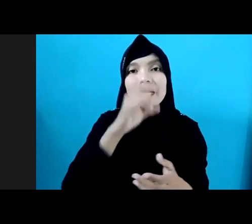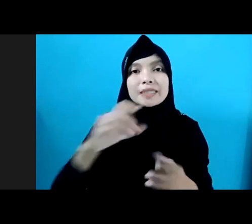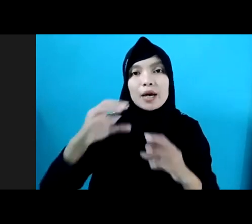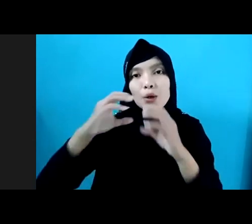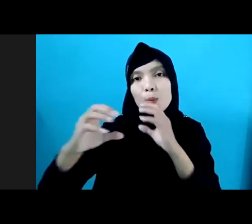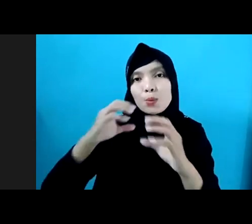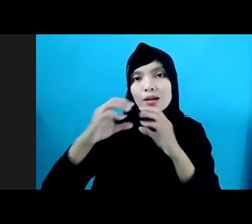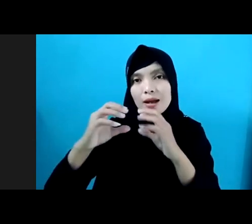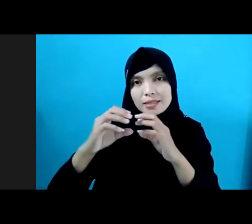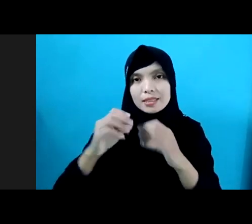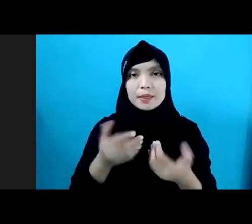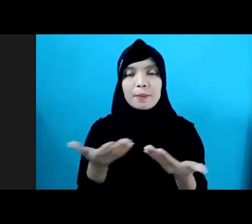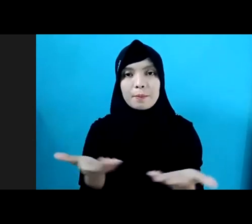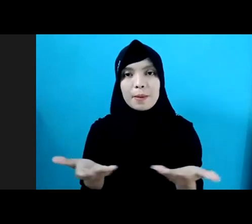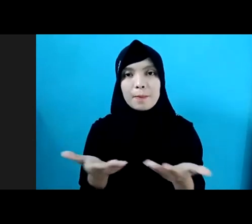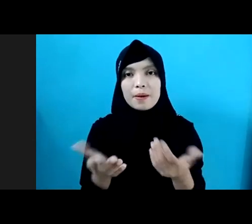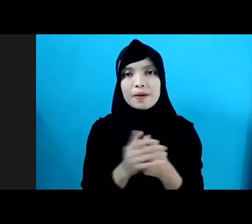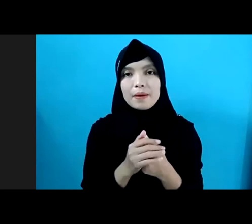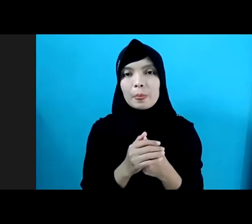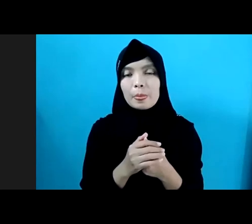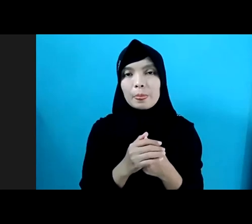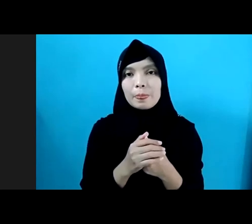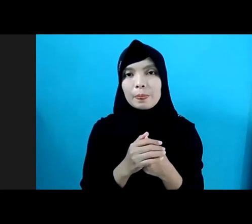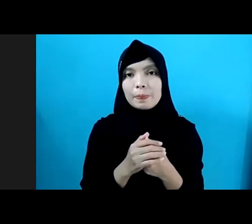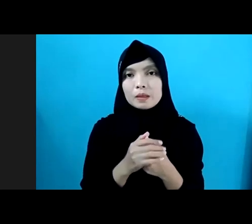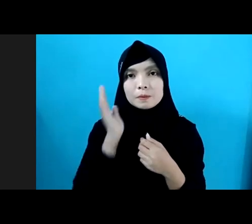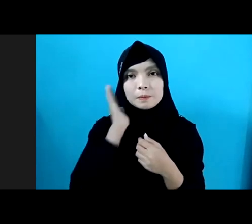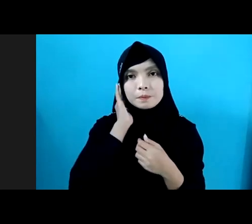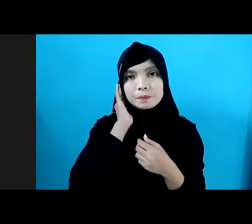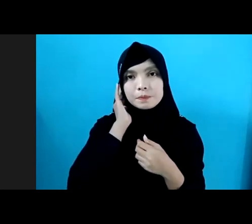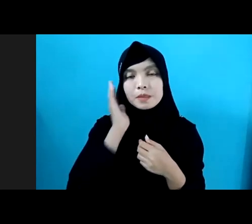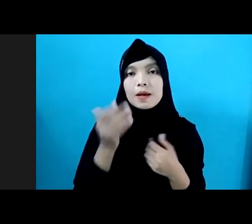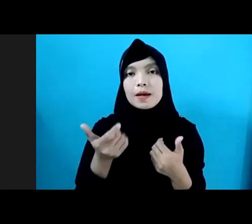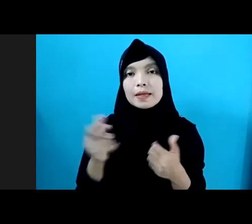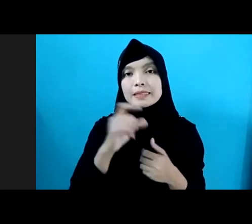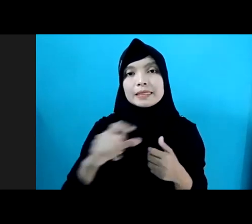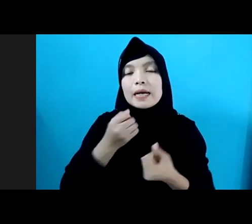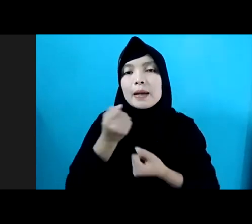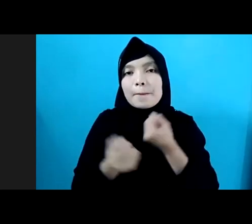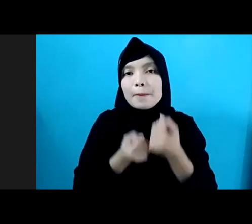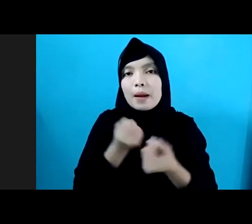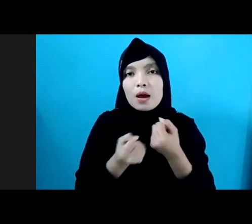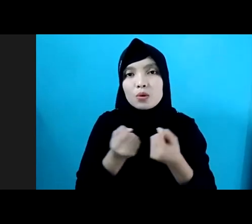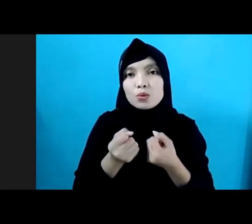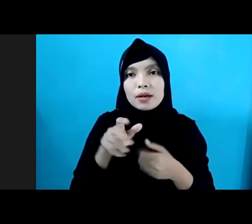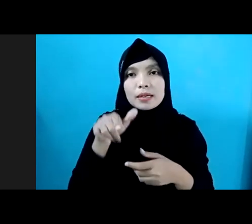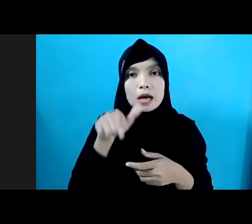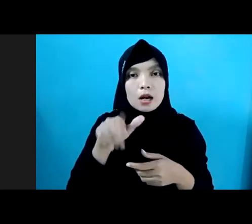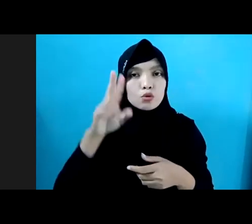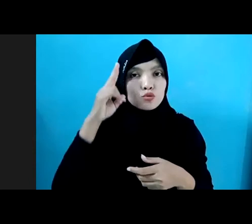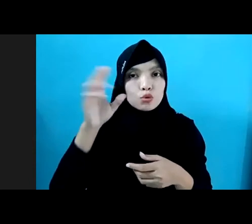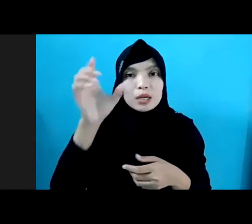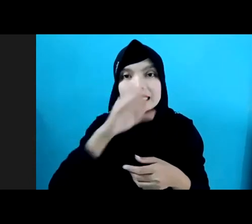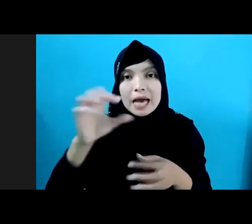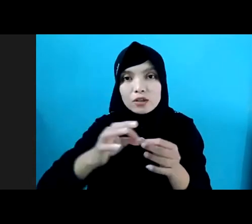Okay To Speak Up So We Have To Get In Early With Children To Teach Them Those Basic Skills Of Keeping Them Safe